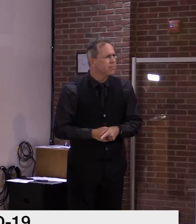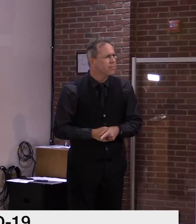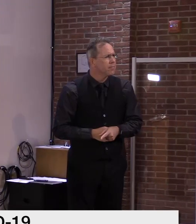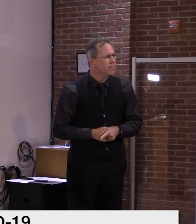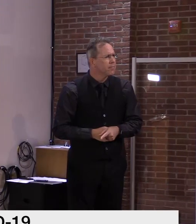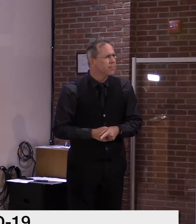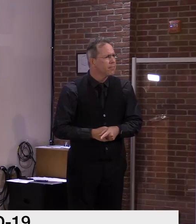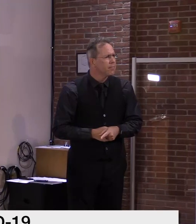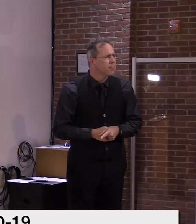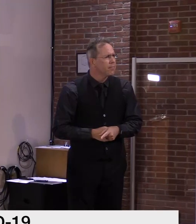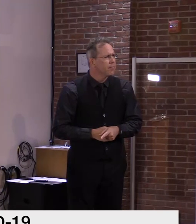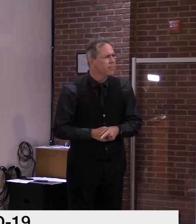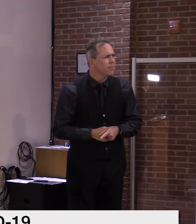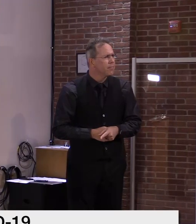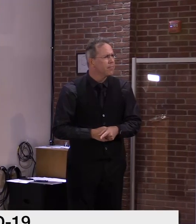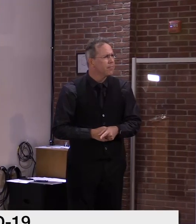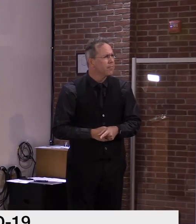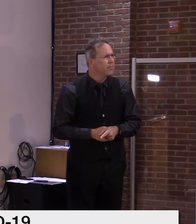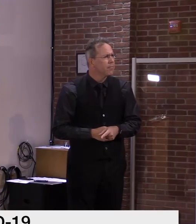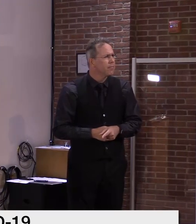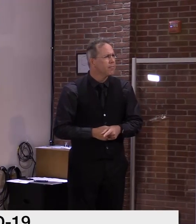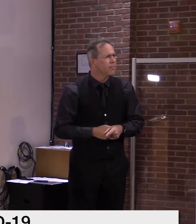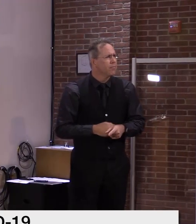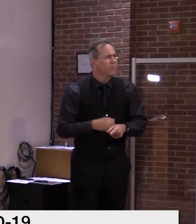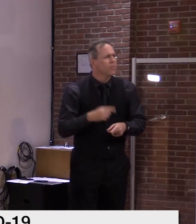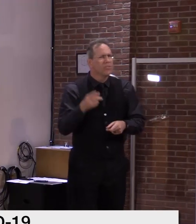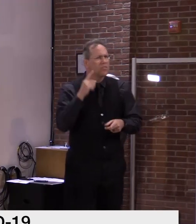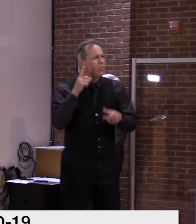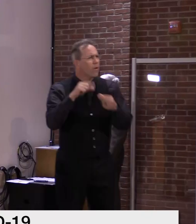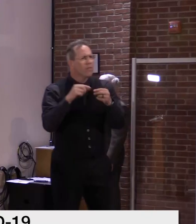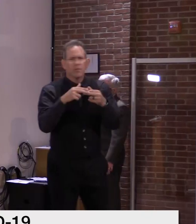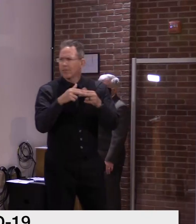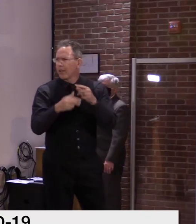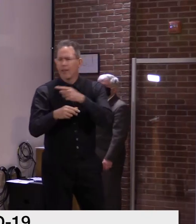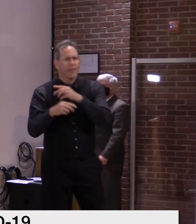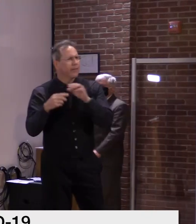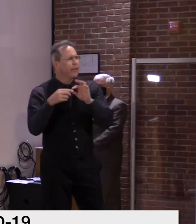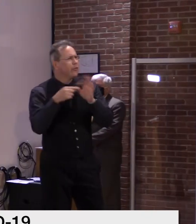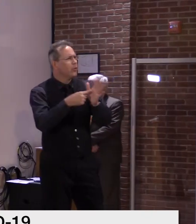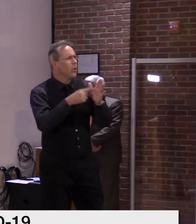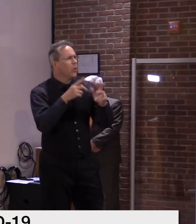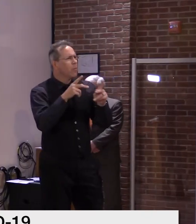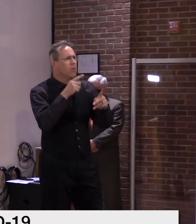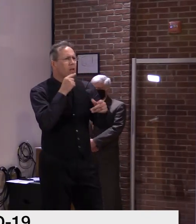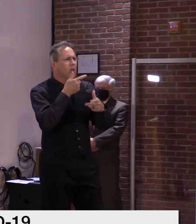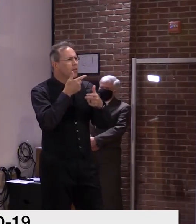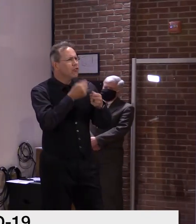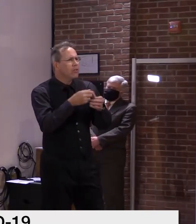vaccine. To what do you attribute that increase? Mr. Pichet.